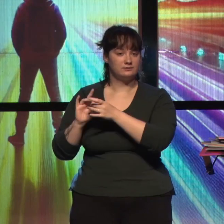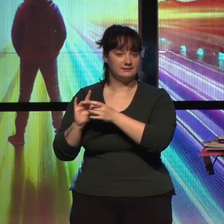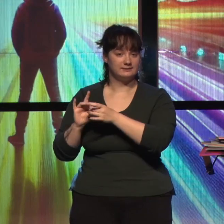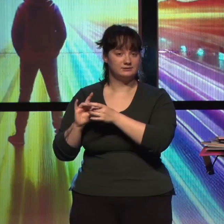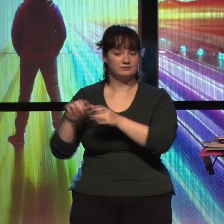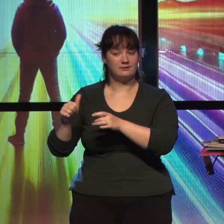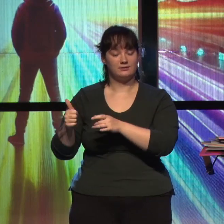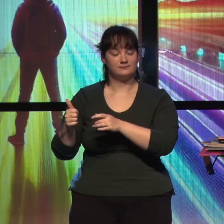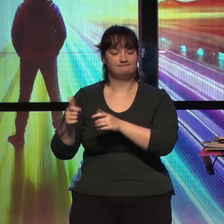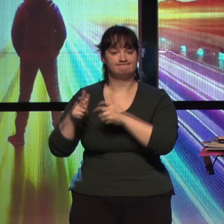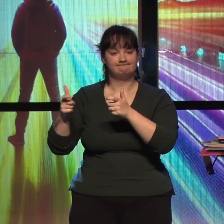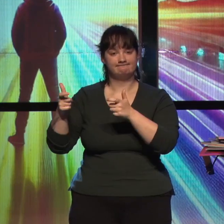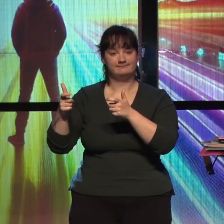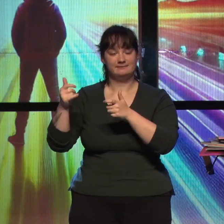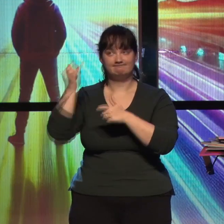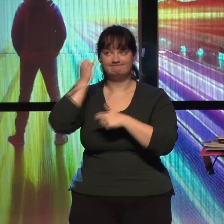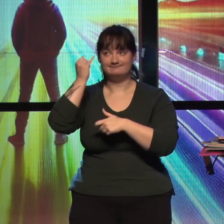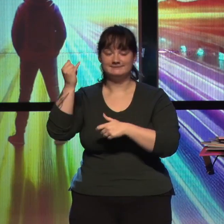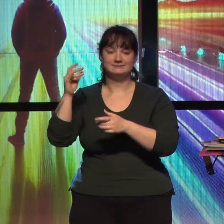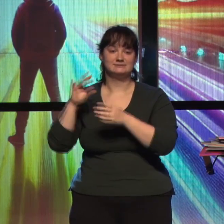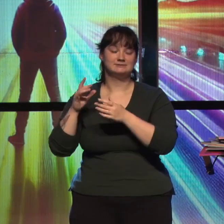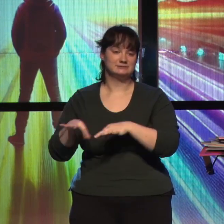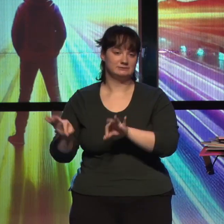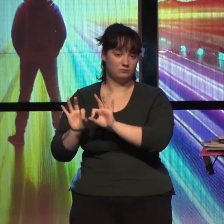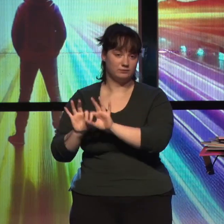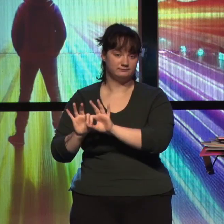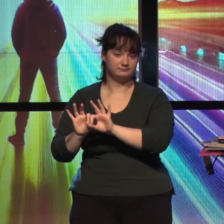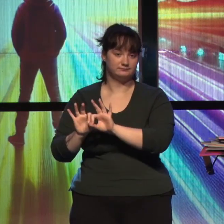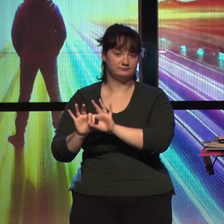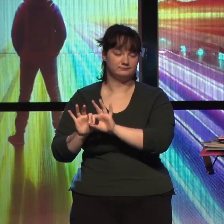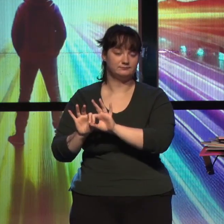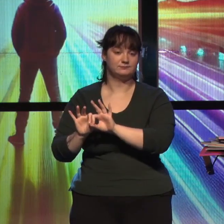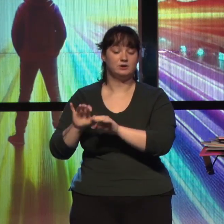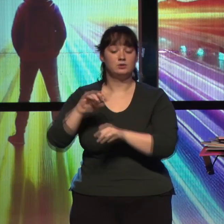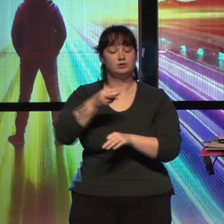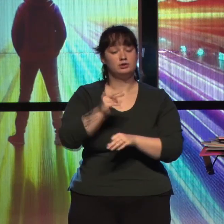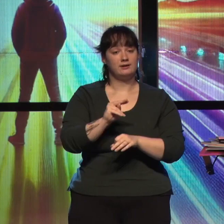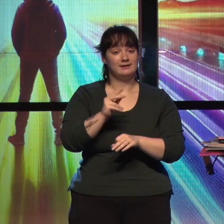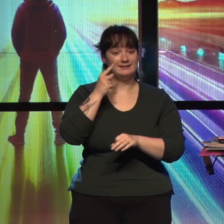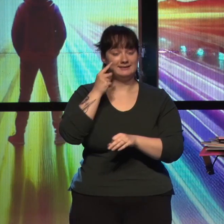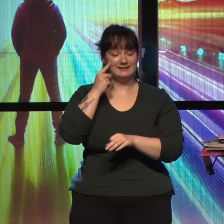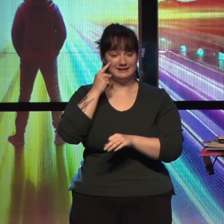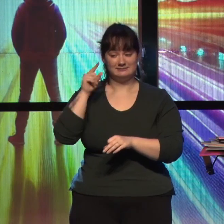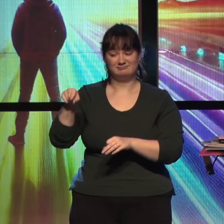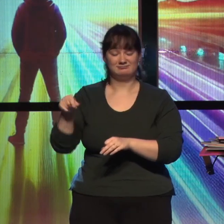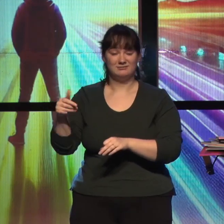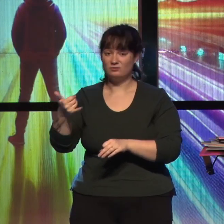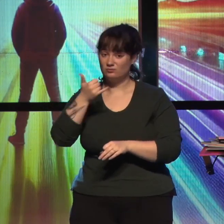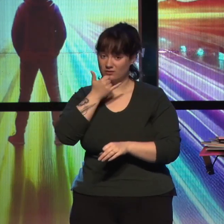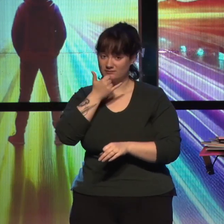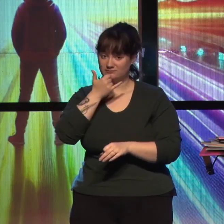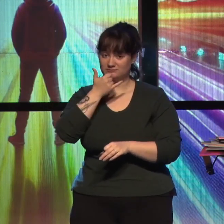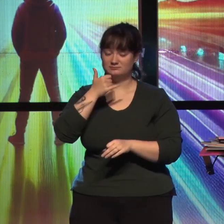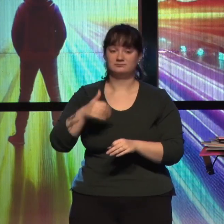big ideas. So in John's day, Babylon was Rome. It's very clear in the Revelation. He talks about the city on 7 hills. That